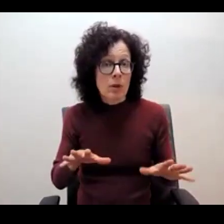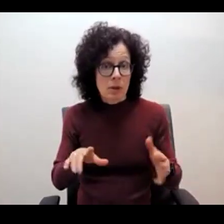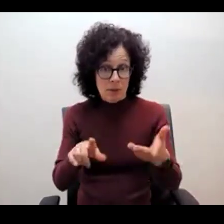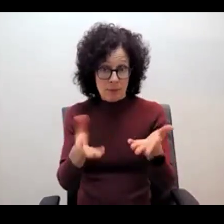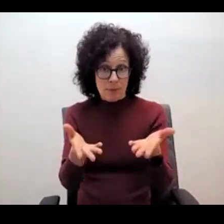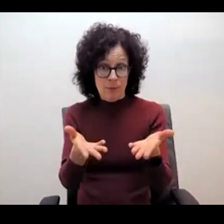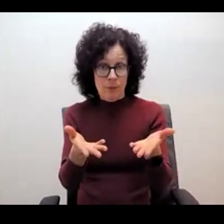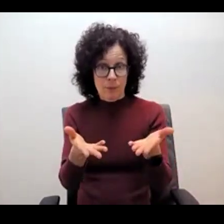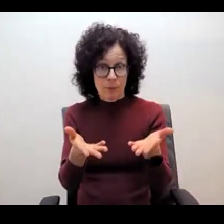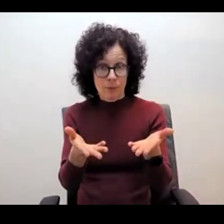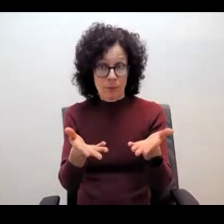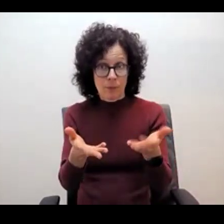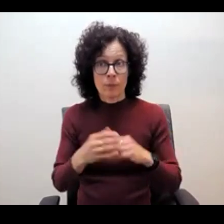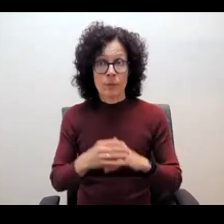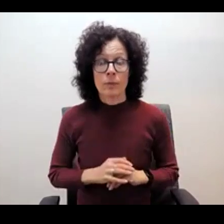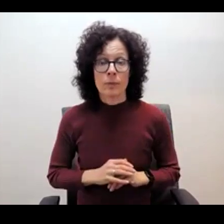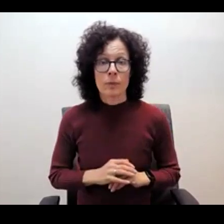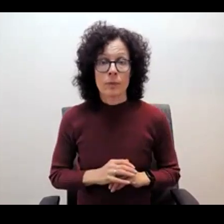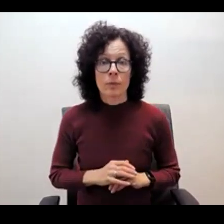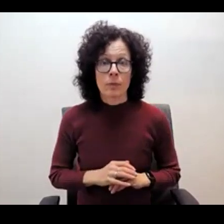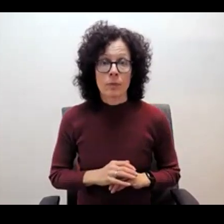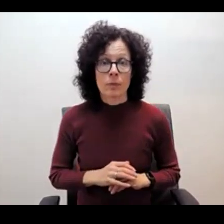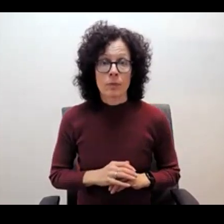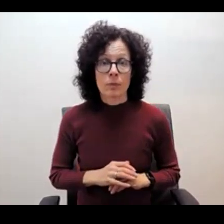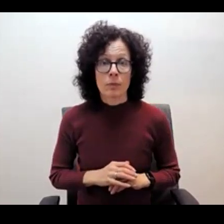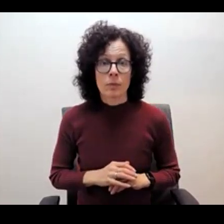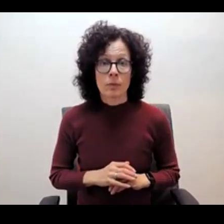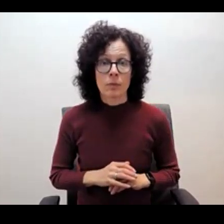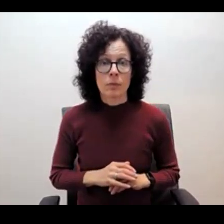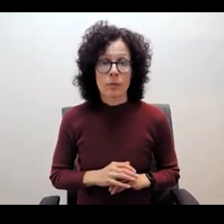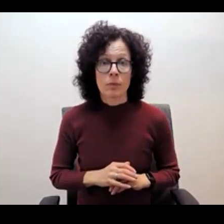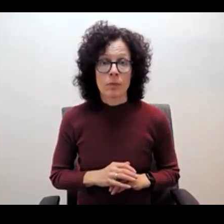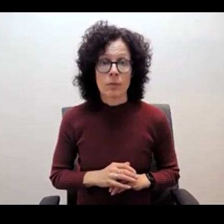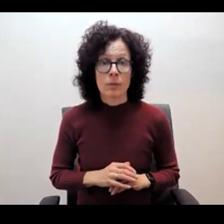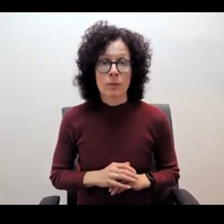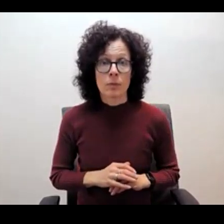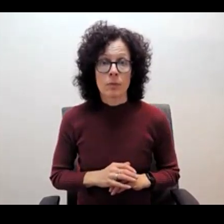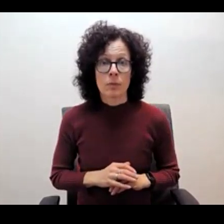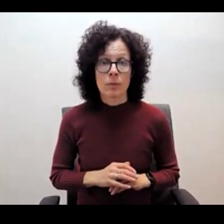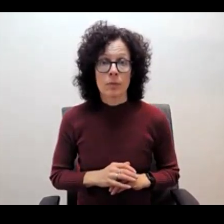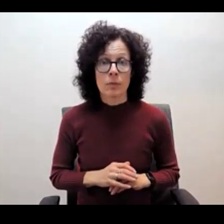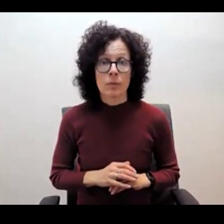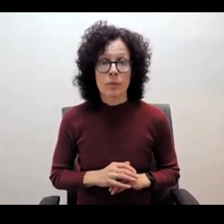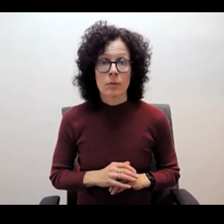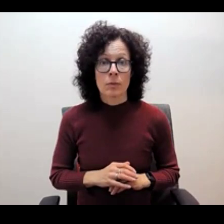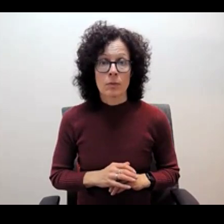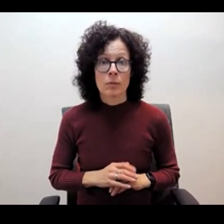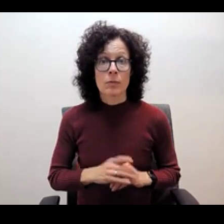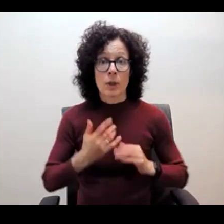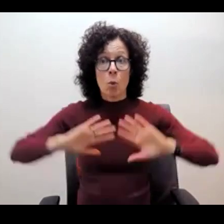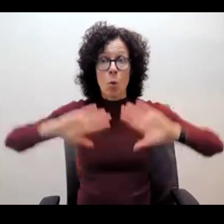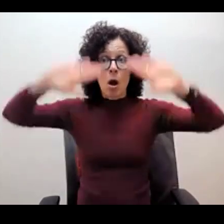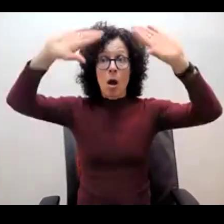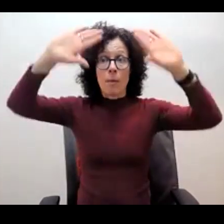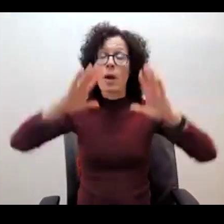hands past the chest. Turn the palms forward and upward on the in-breath.